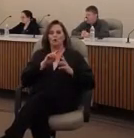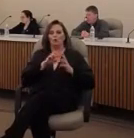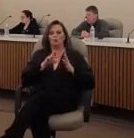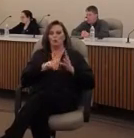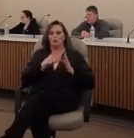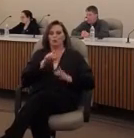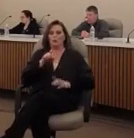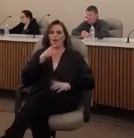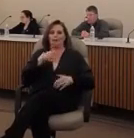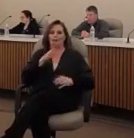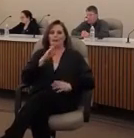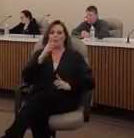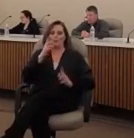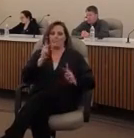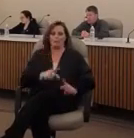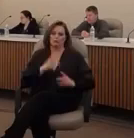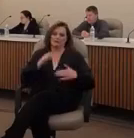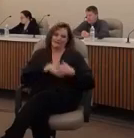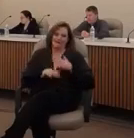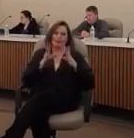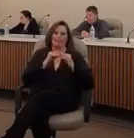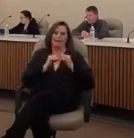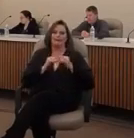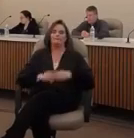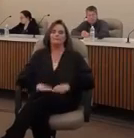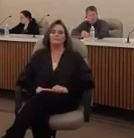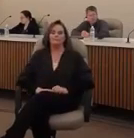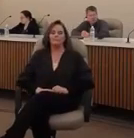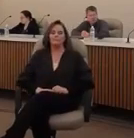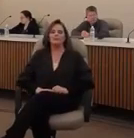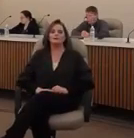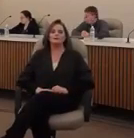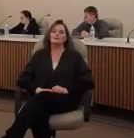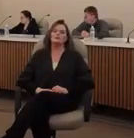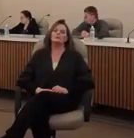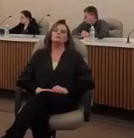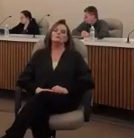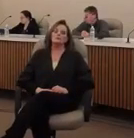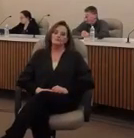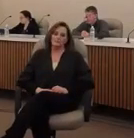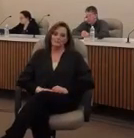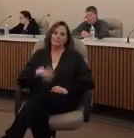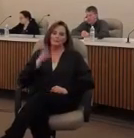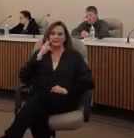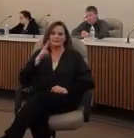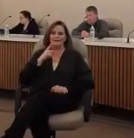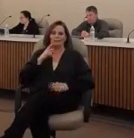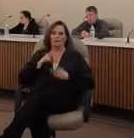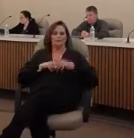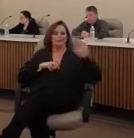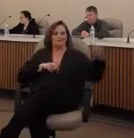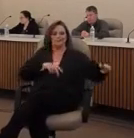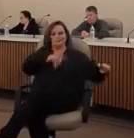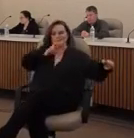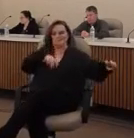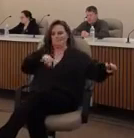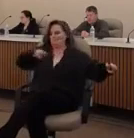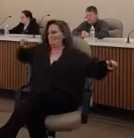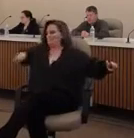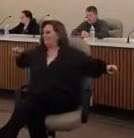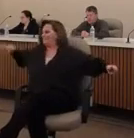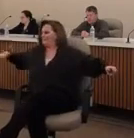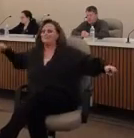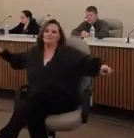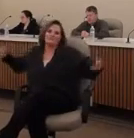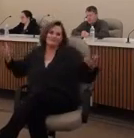one applicant in the meeting room at a time. And as you can see, we're spread out across the table as much as possible, and